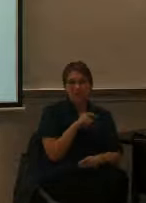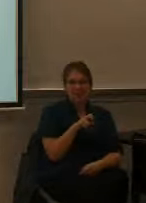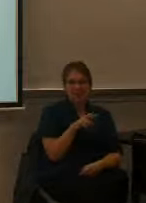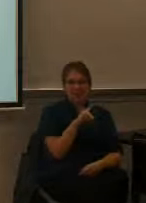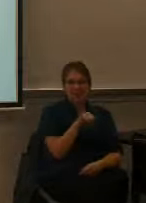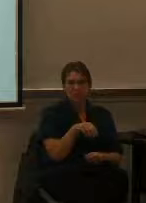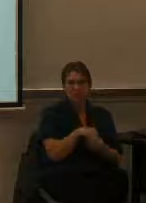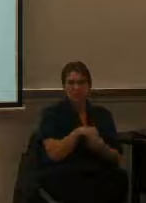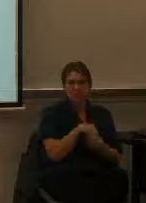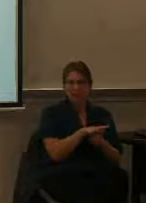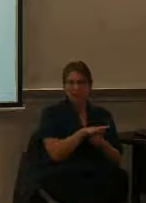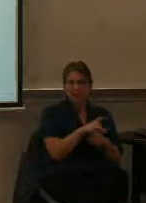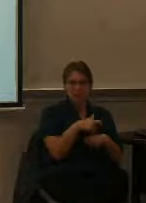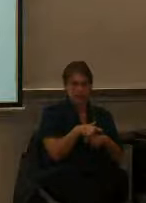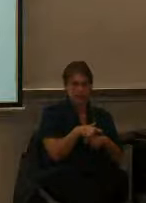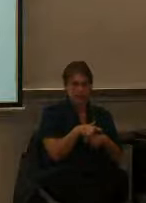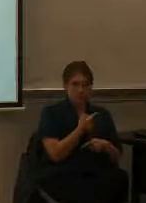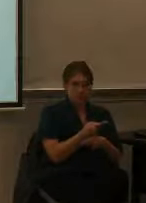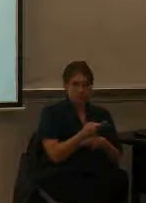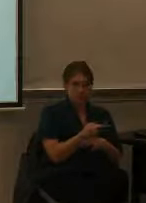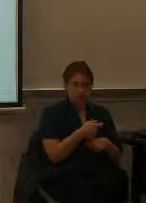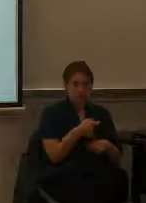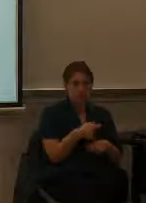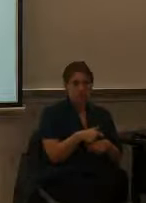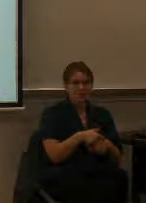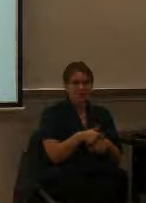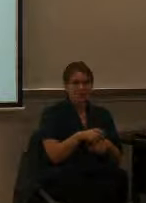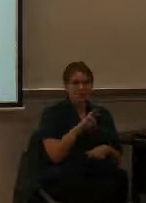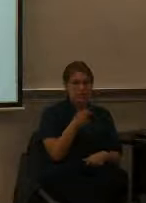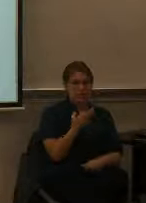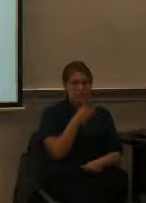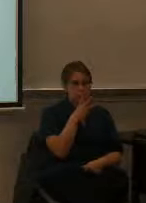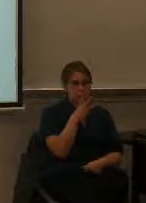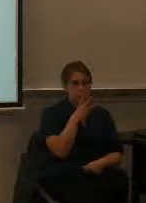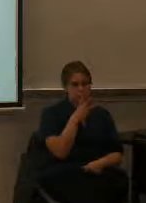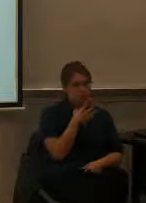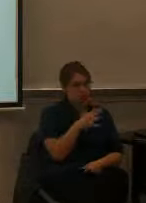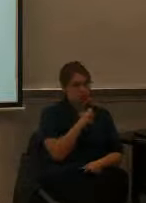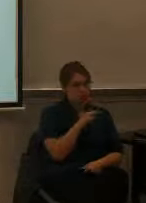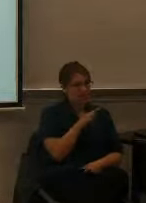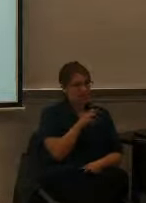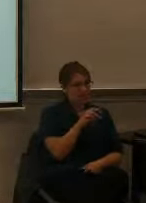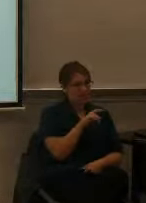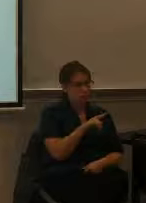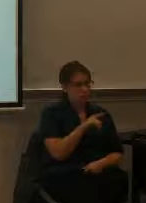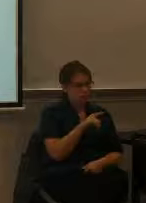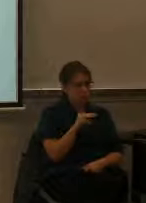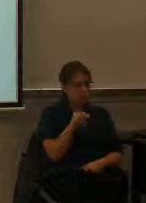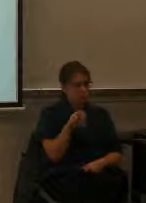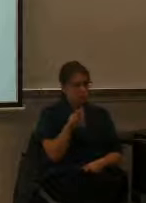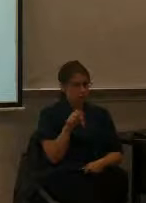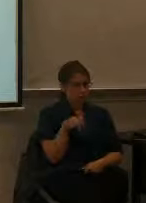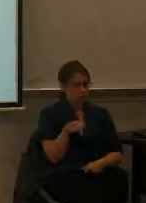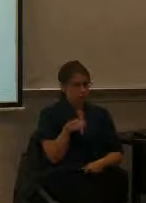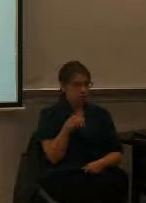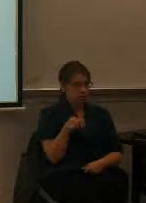an area? Time, right? So freshwaters are fairly ephemeral relative to marine. Marine has essentially been